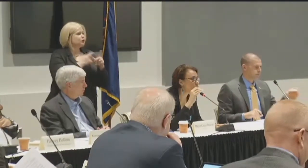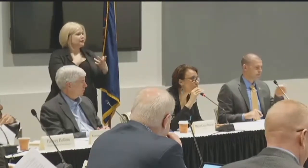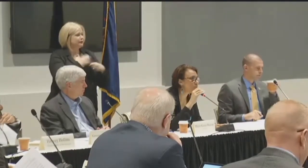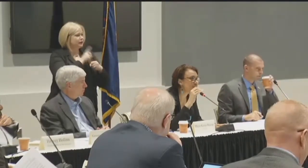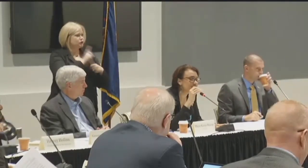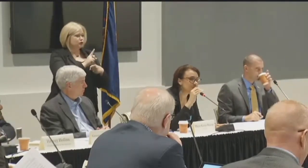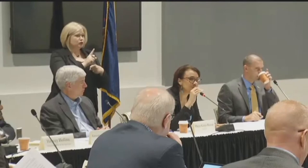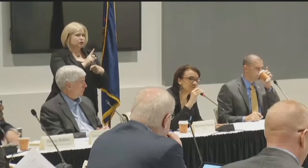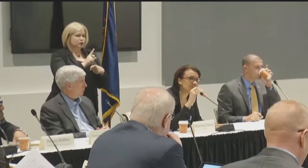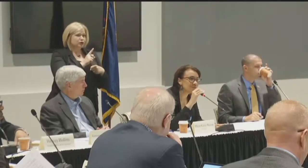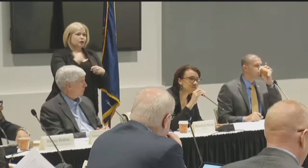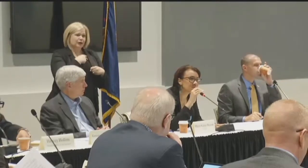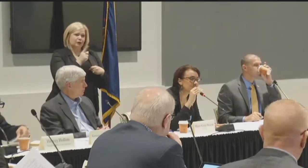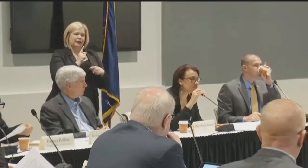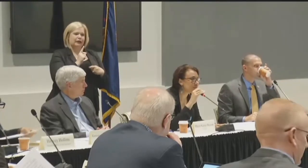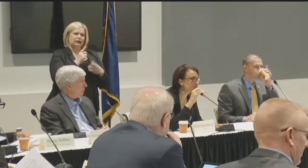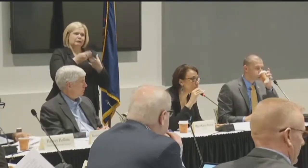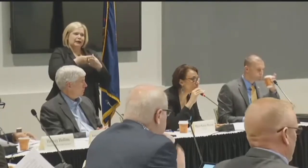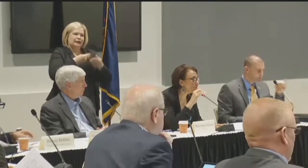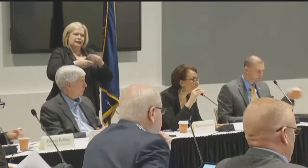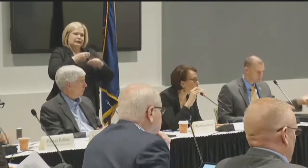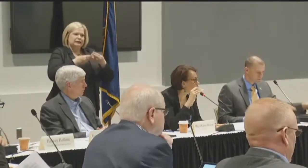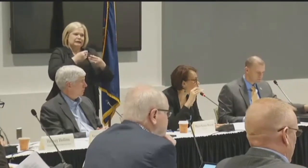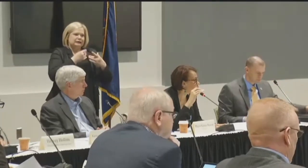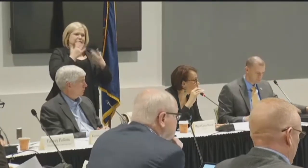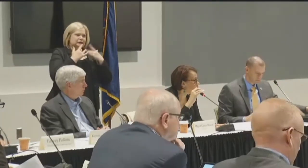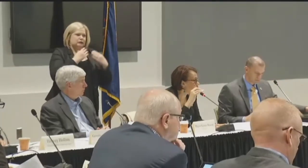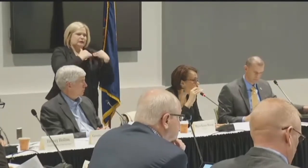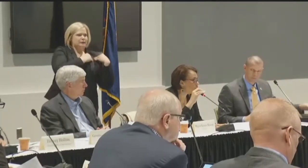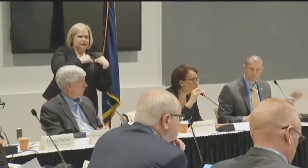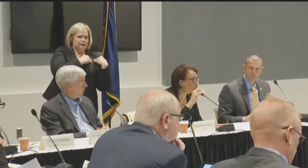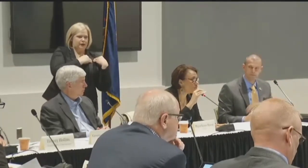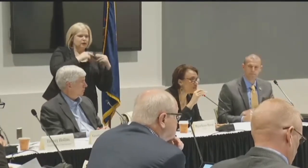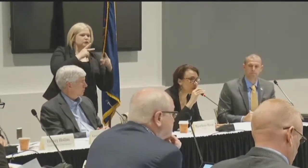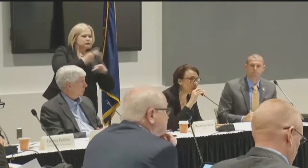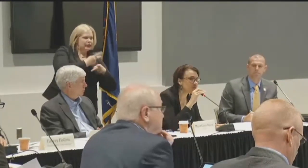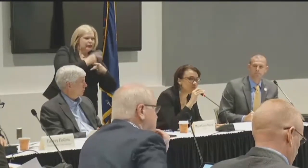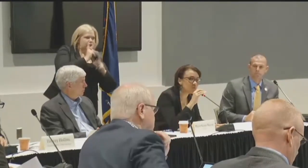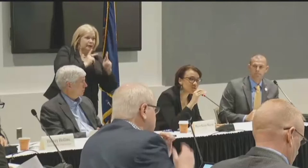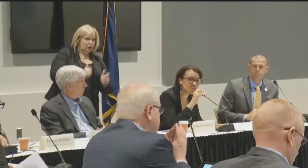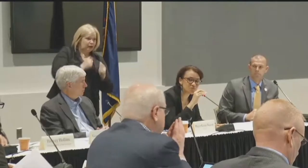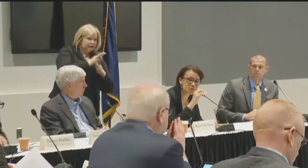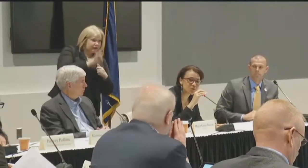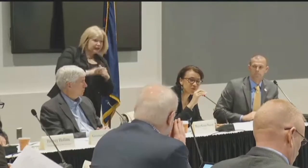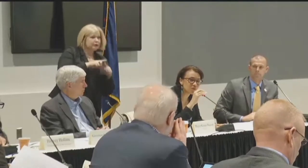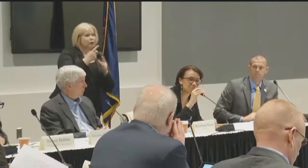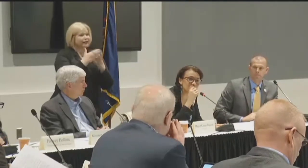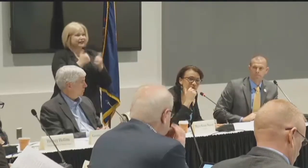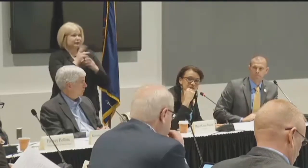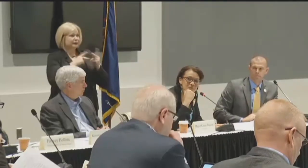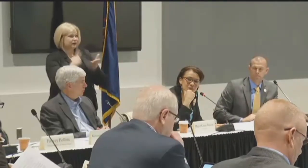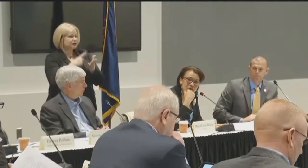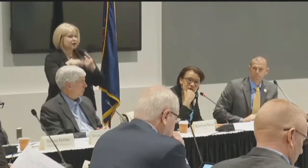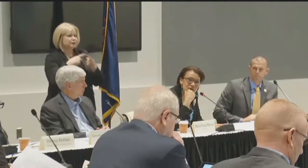make sure that we were being fiscally responsible, that we were looking out for the residents. And you know, one of the things people have talked